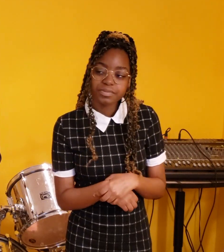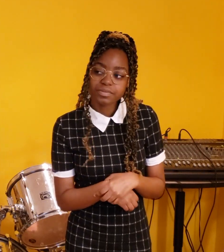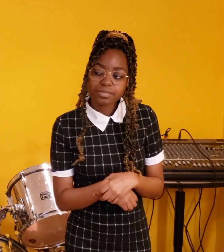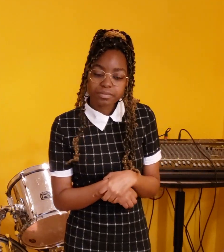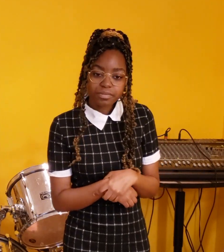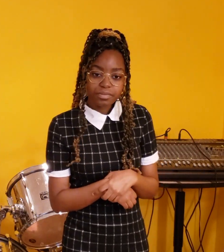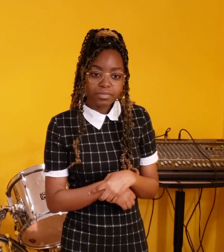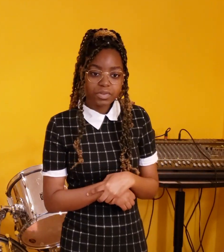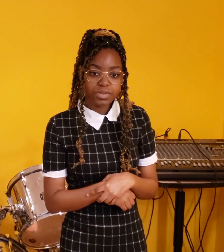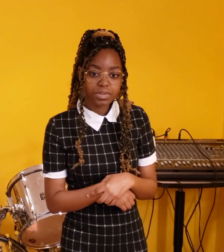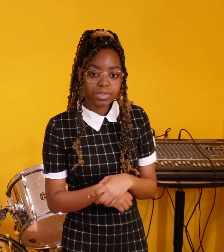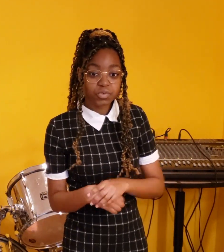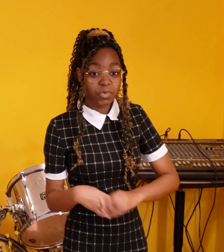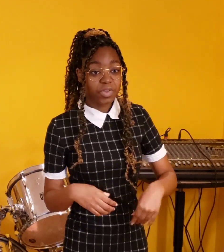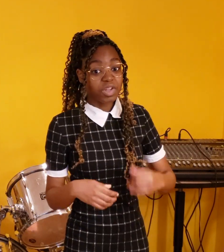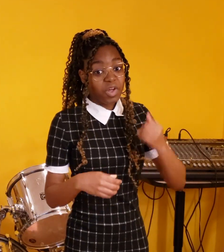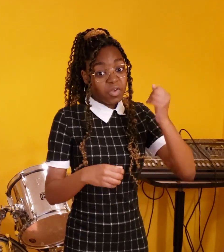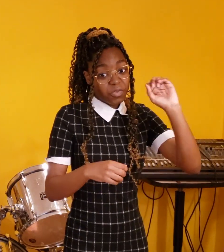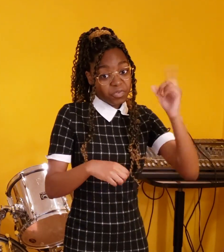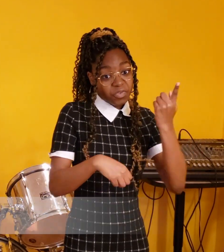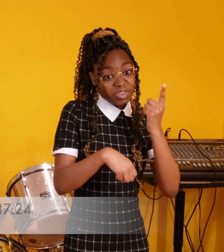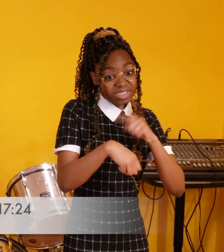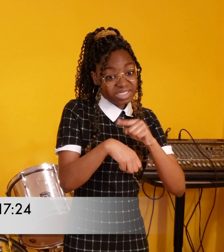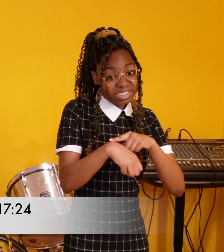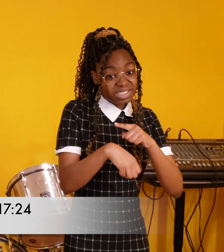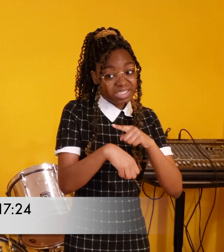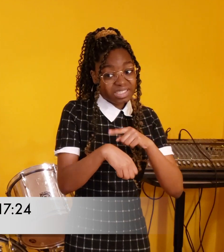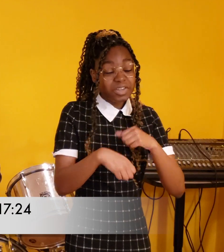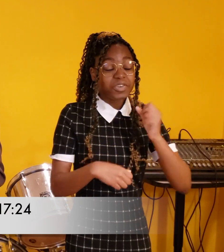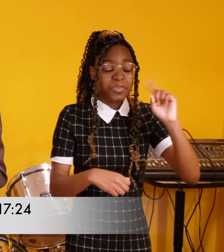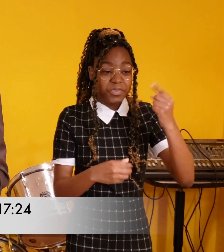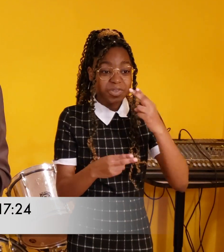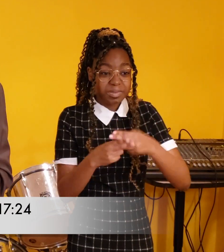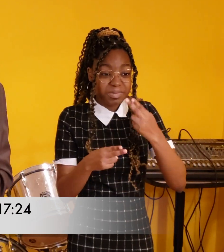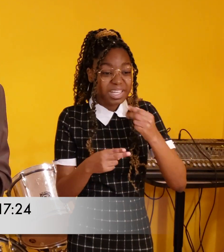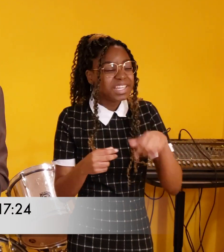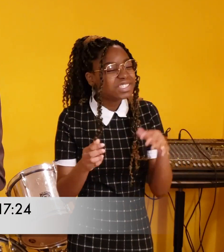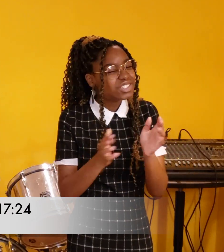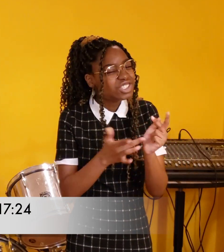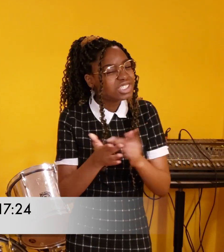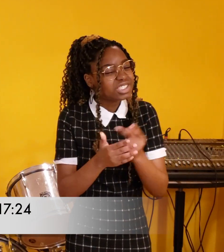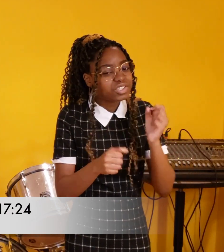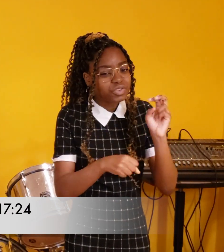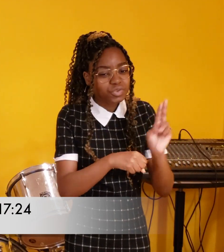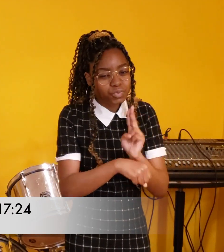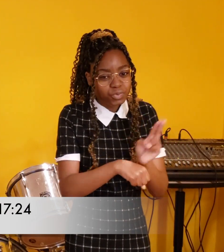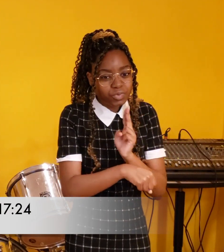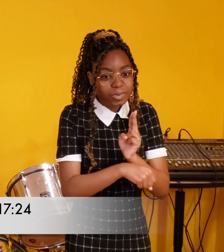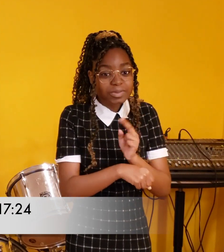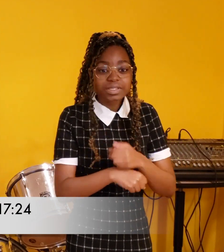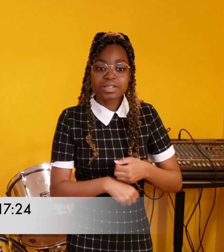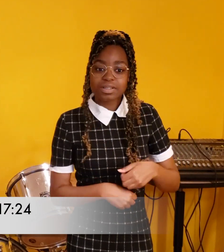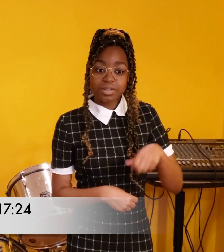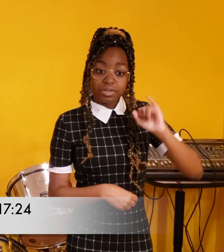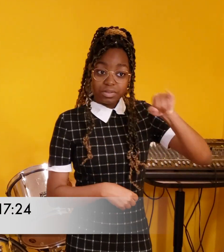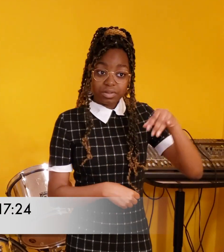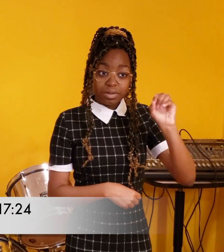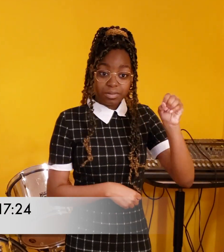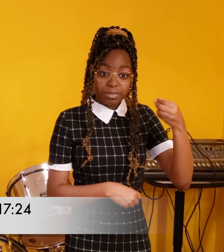was given by Jesus himself in John chapter 17, verse 24, where Jesus